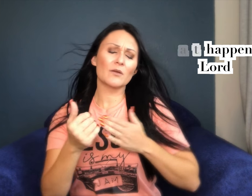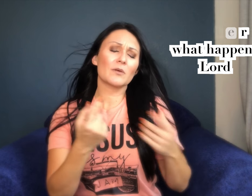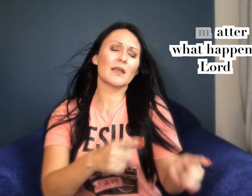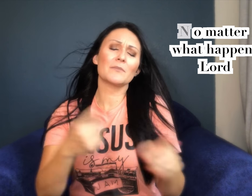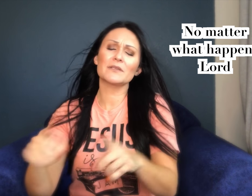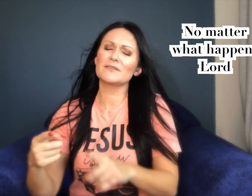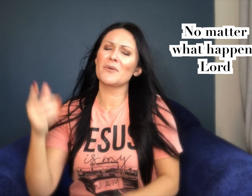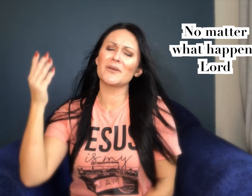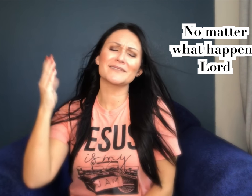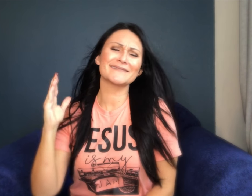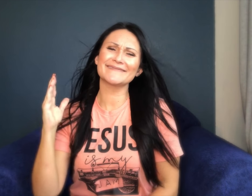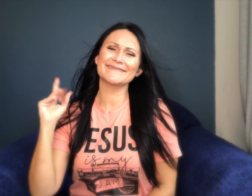No matter what happens, Lord,